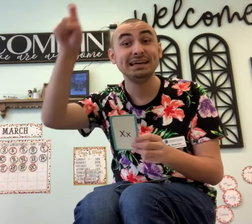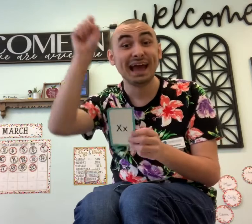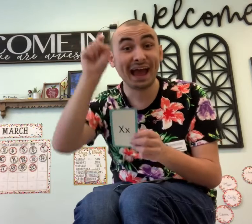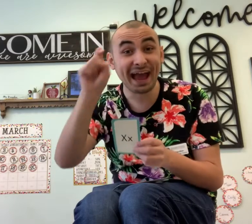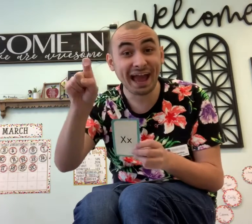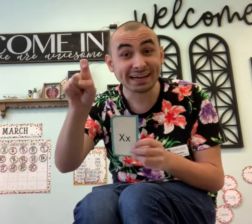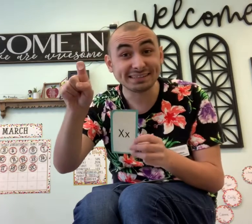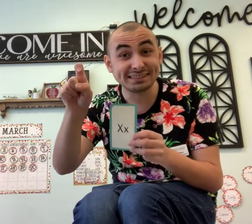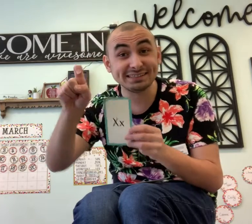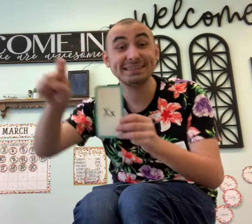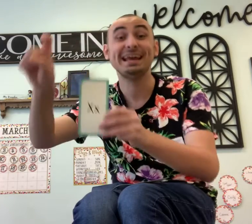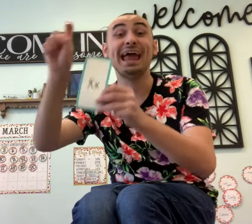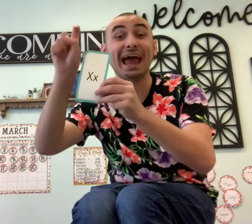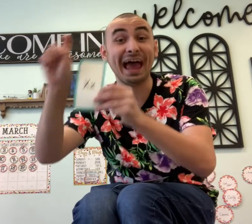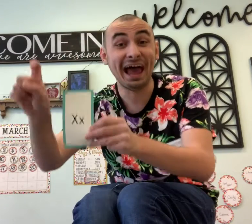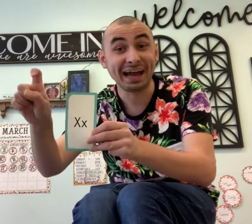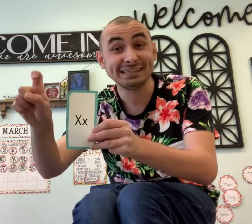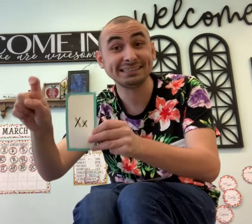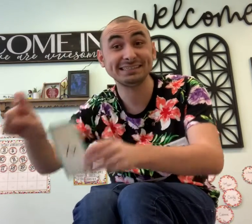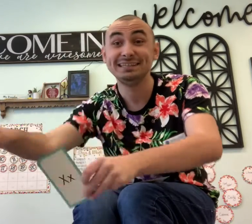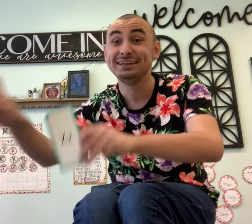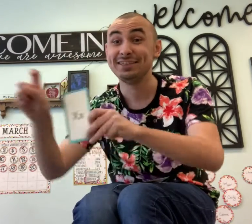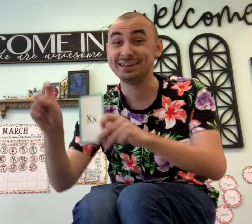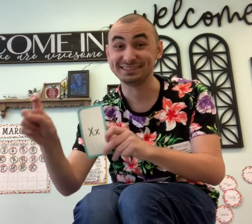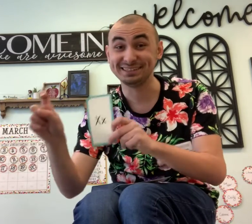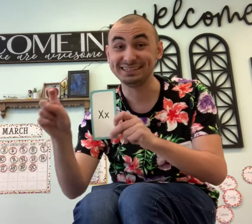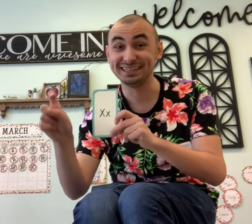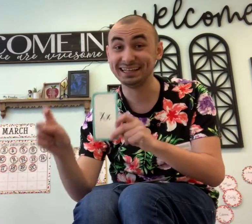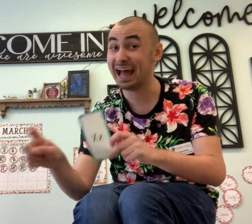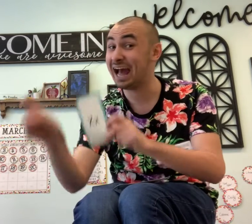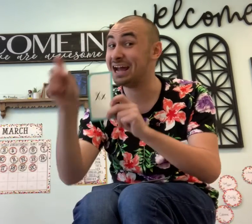X, X. This is the letter